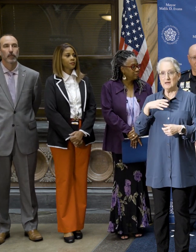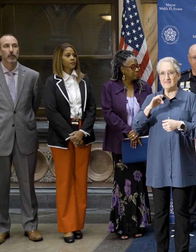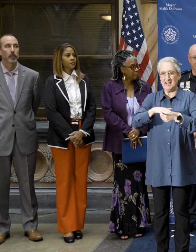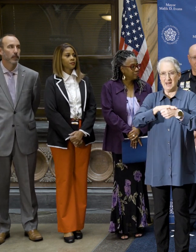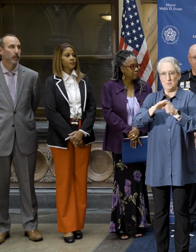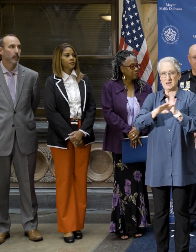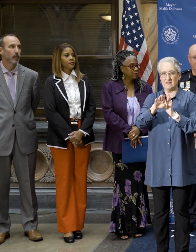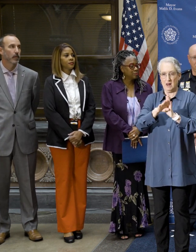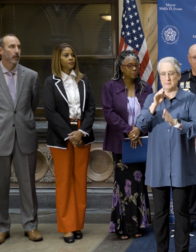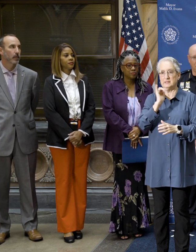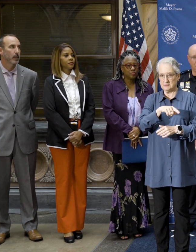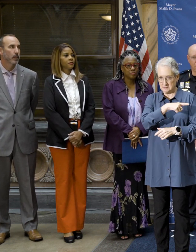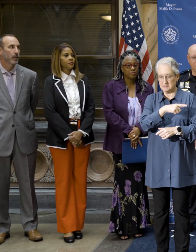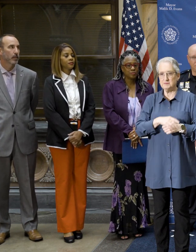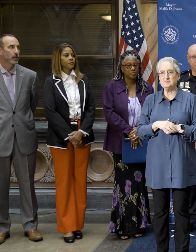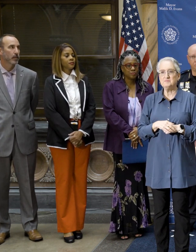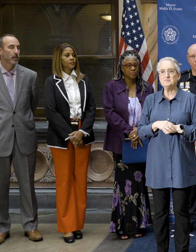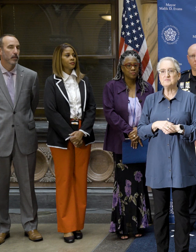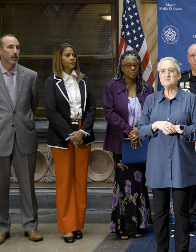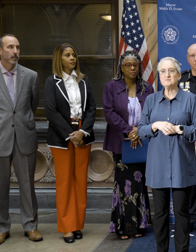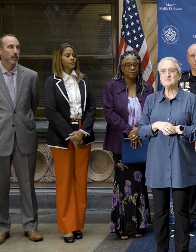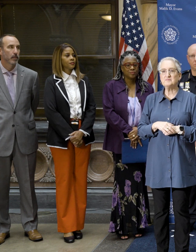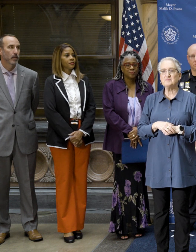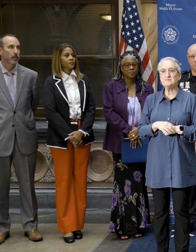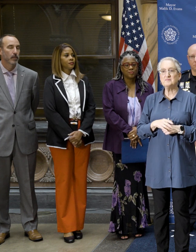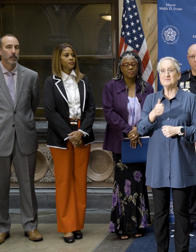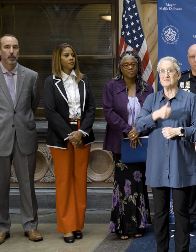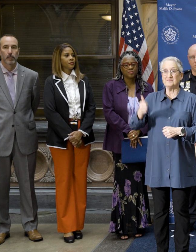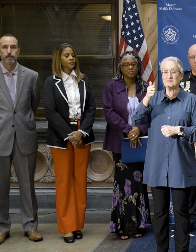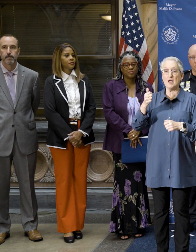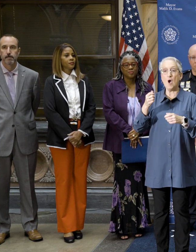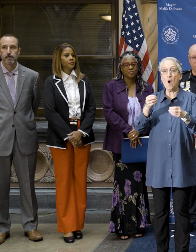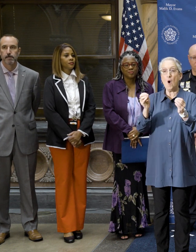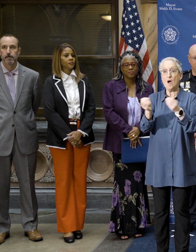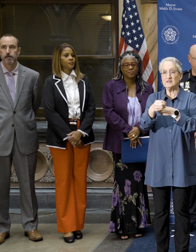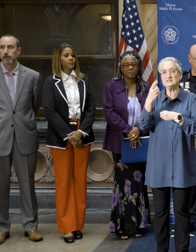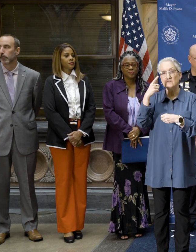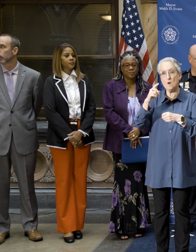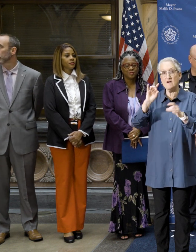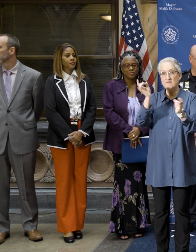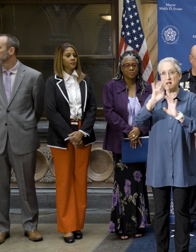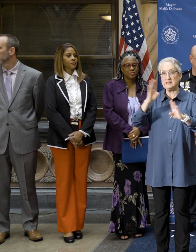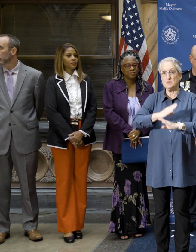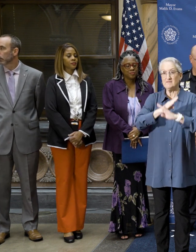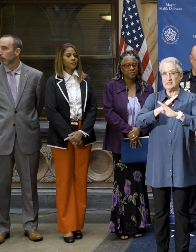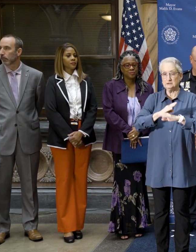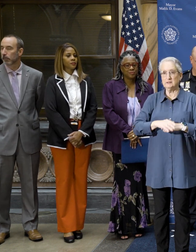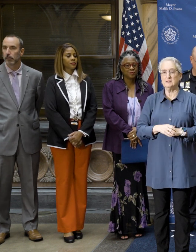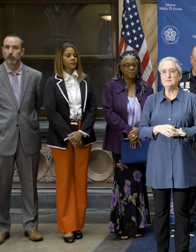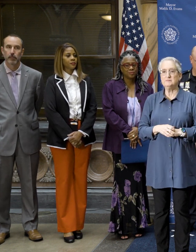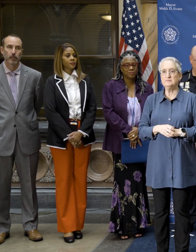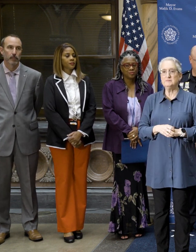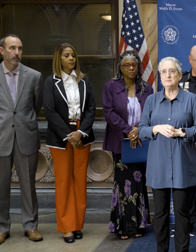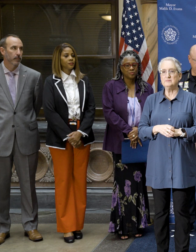Tukes, Office of Violence Prevention, leads our Pathways to Peace efforts and all of our violence reduction efforts. Chief